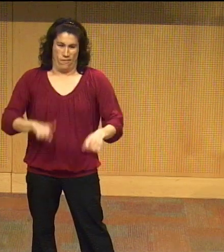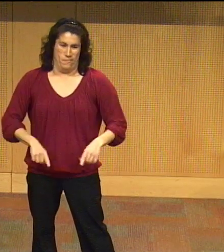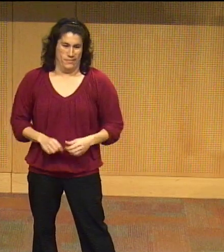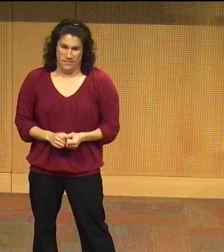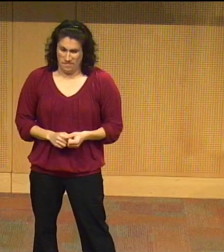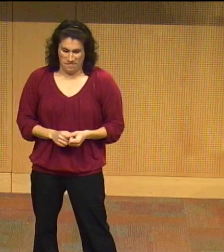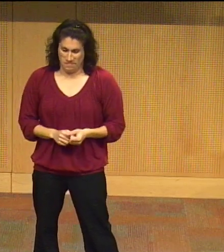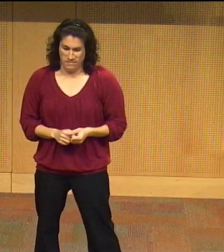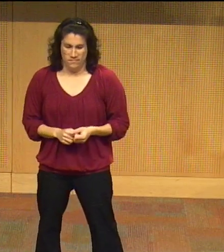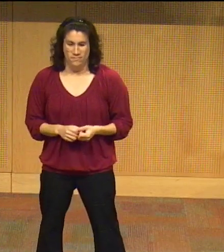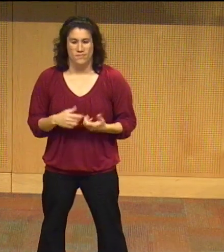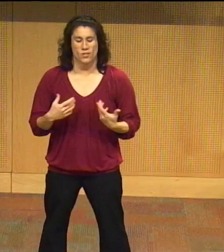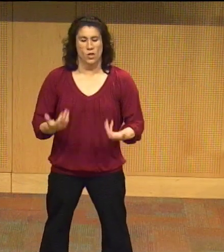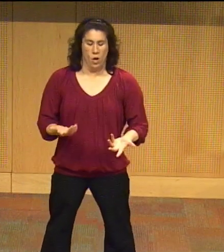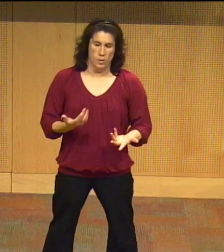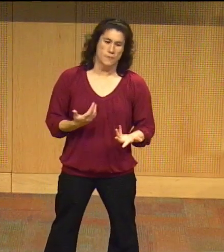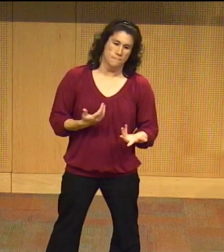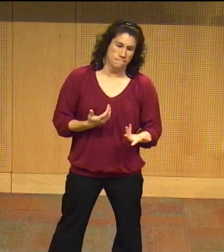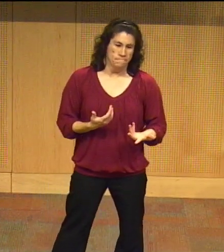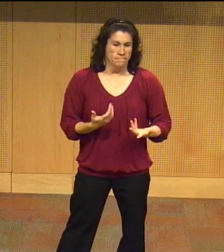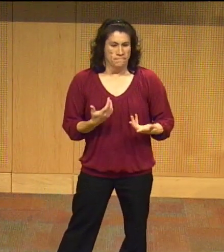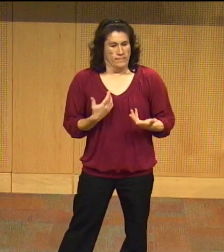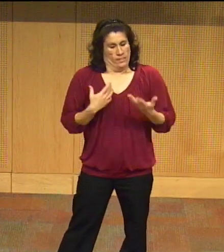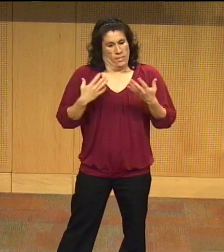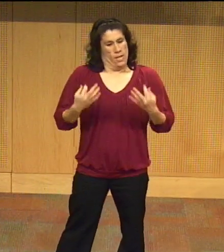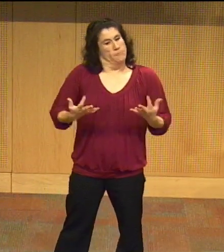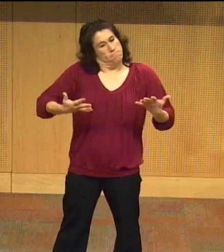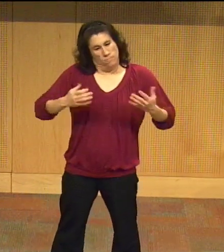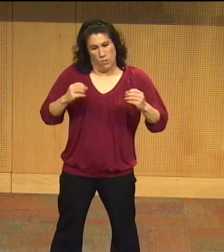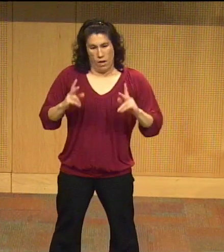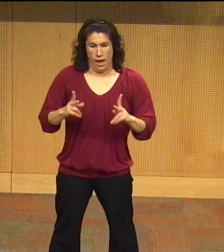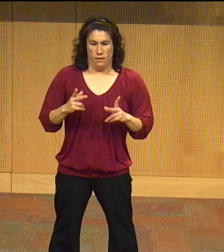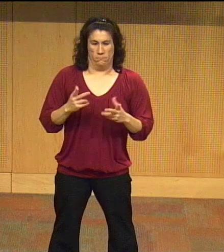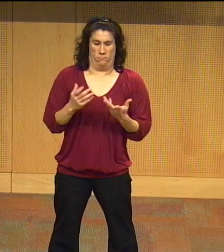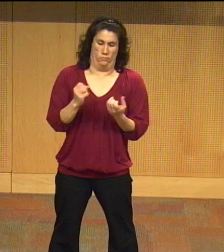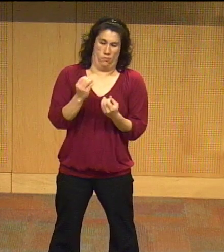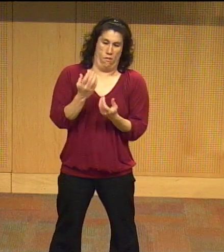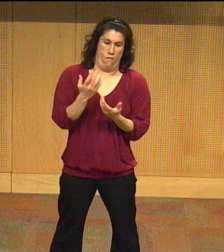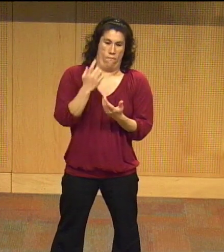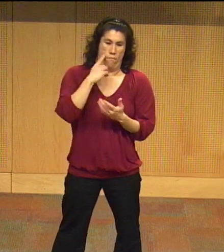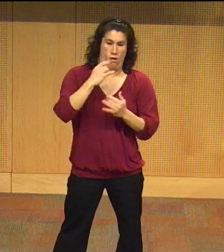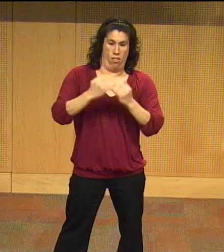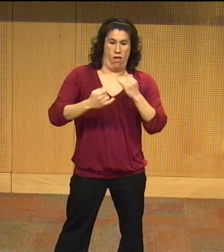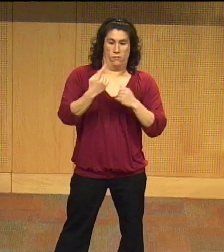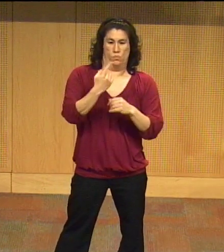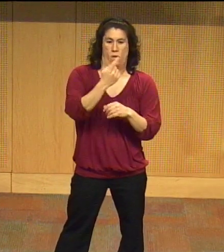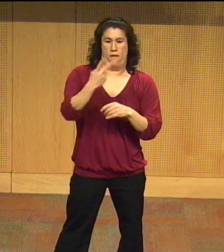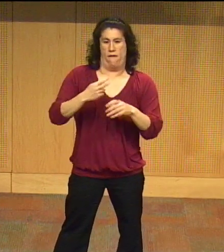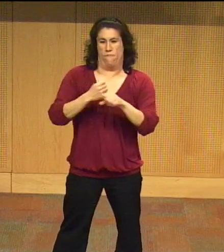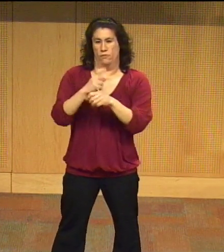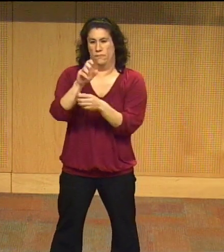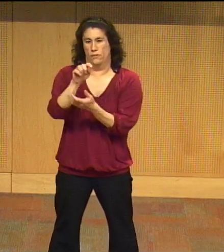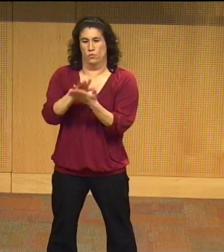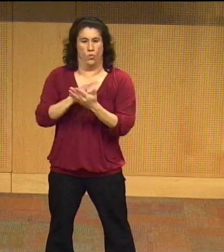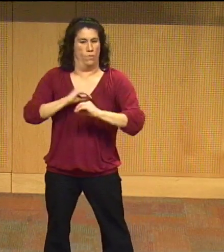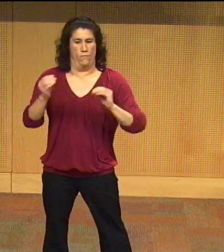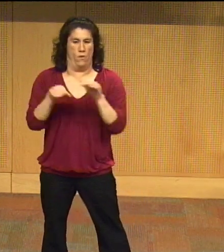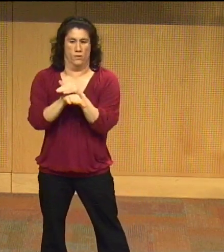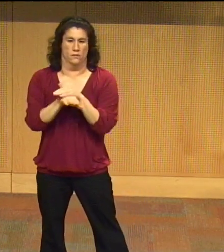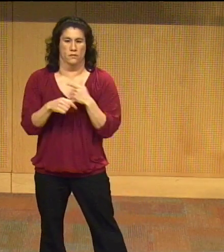that goes on in a clinical setting, and so I knew that wouldn't work out. So I made the decision to go without access services for the